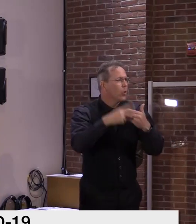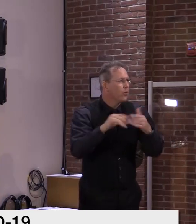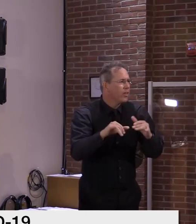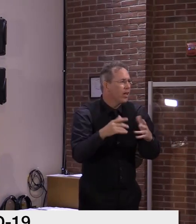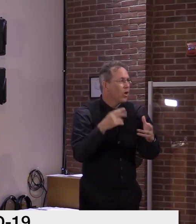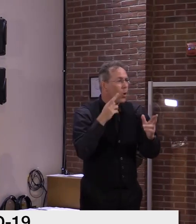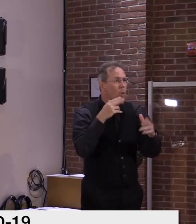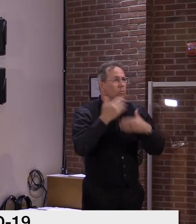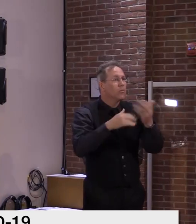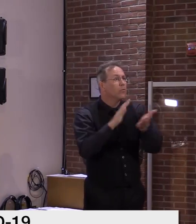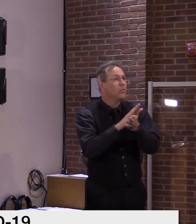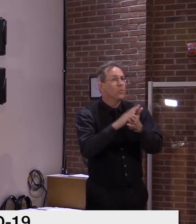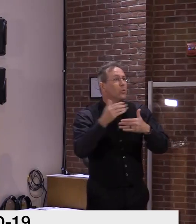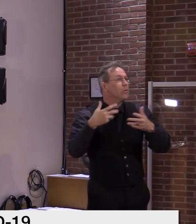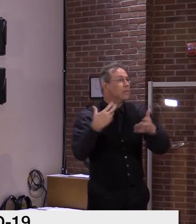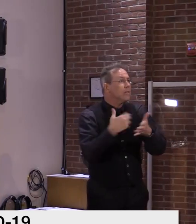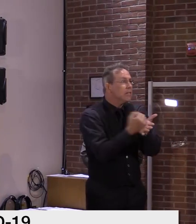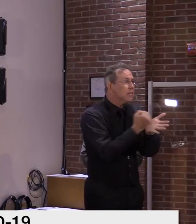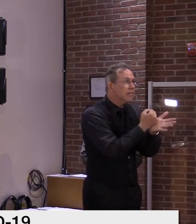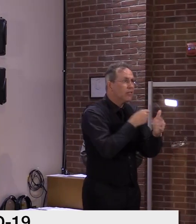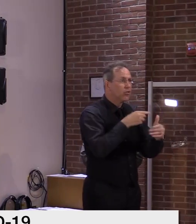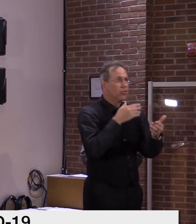begin.